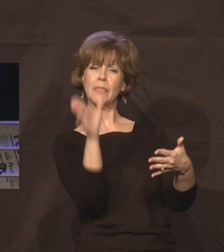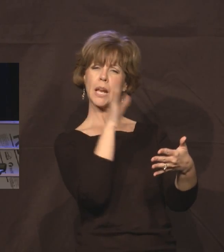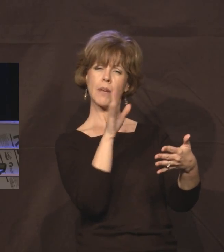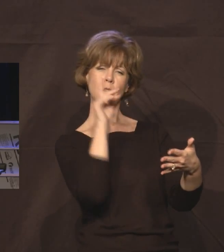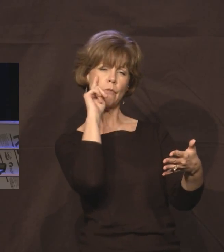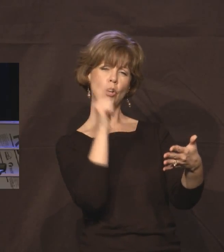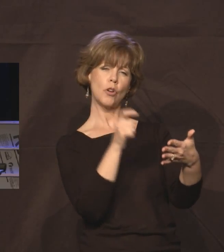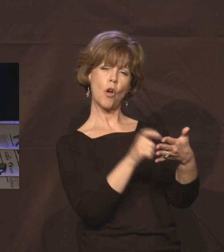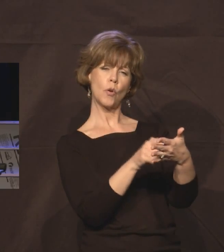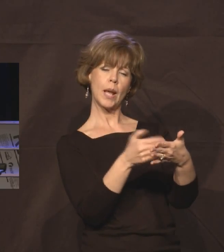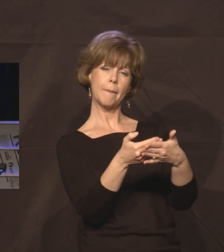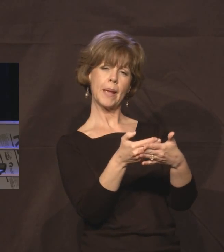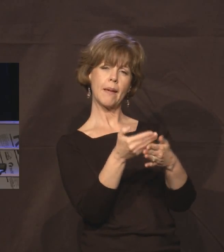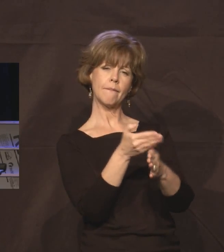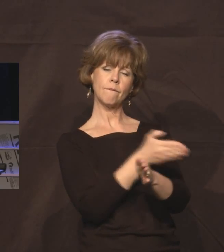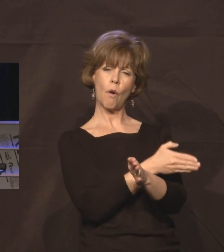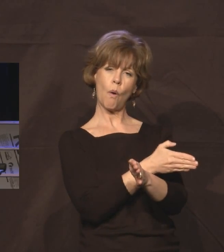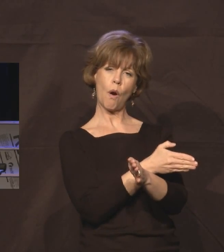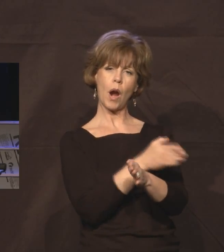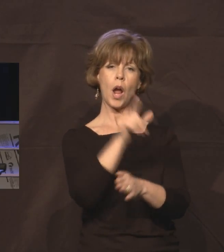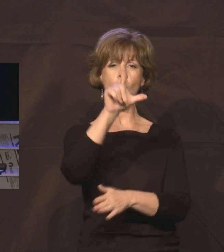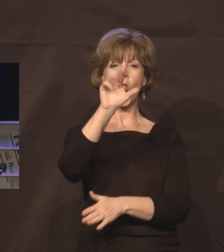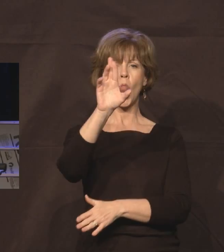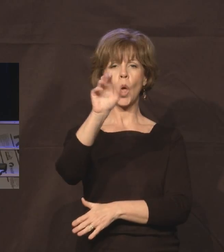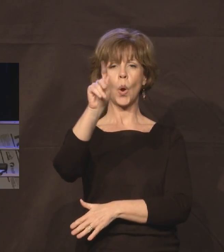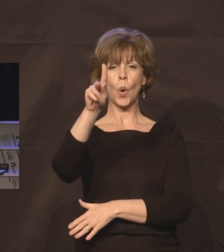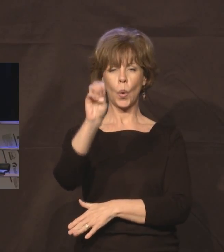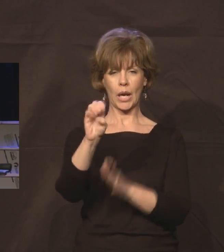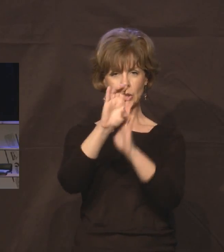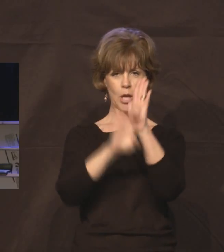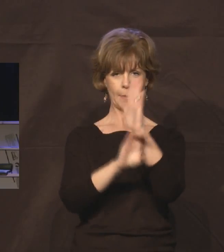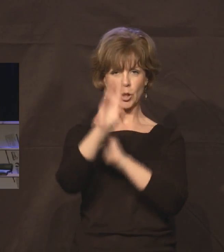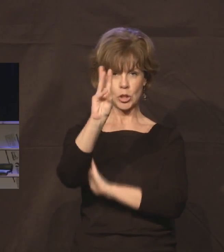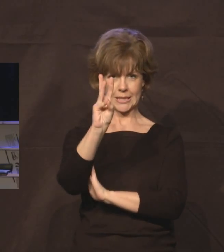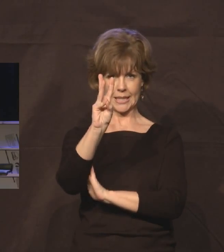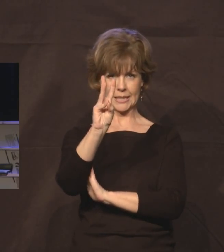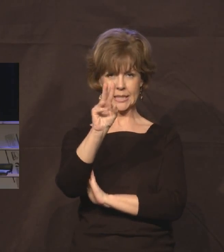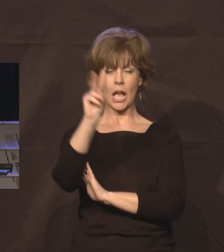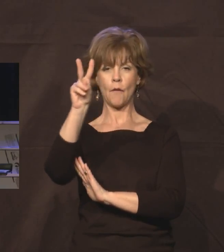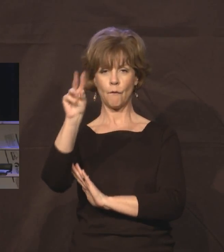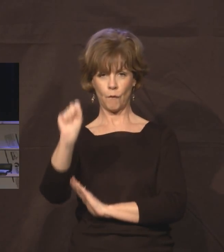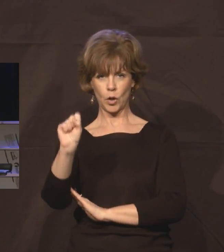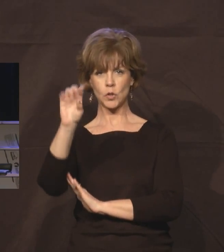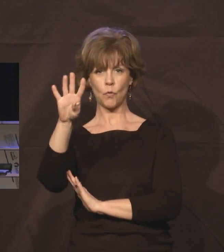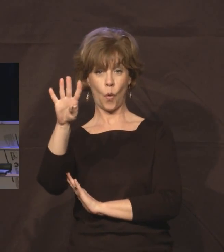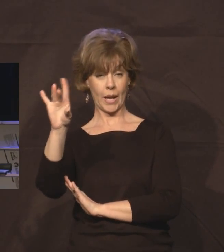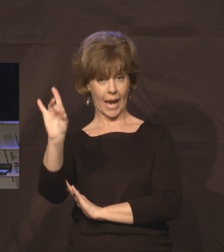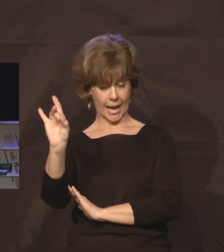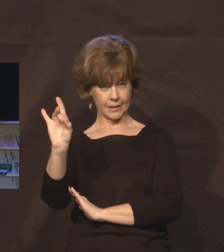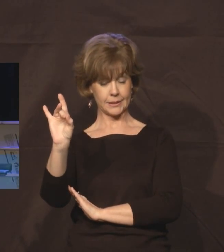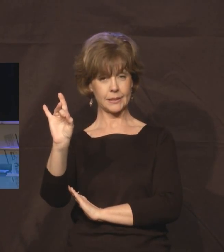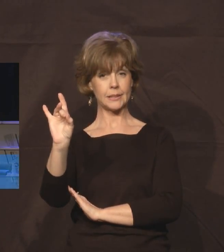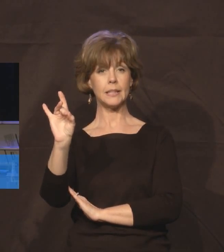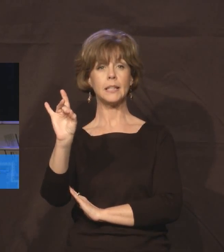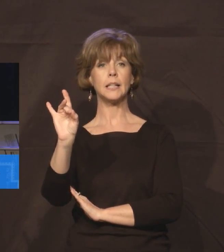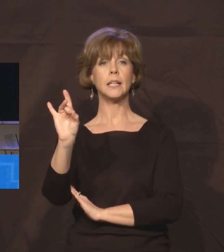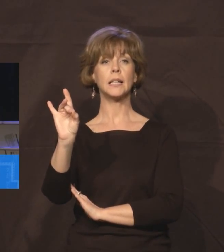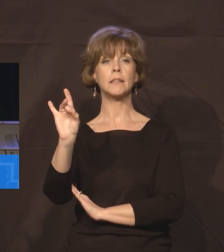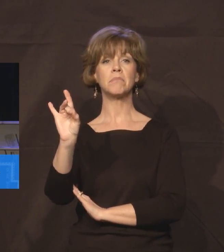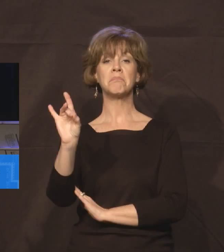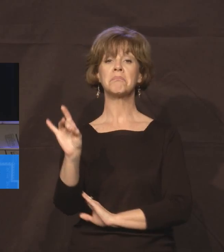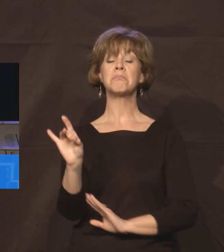it, and it just helped me. It was Luke chapter 6, verse 48, so it's a different account of a similar story, right? And it says this, it is